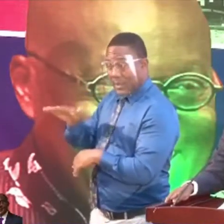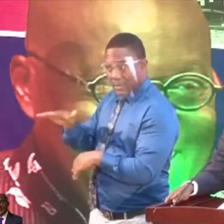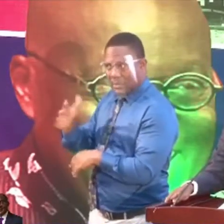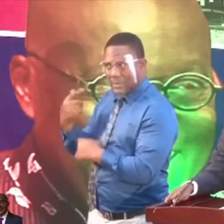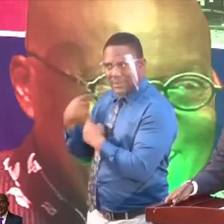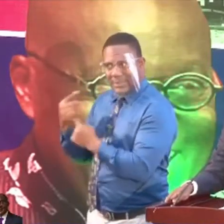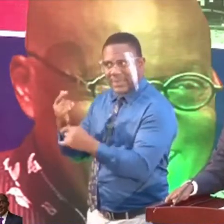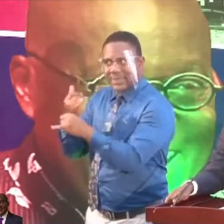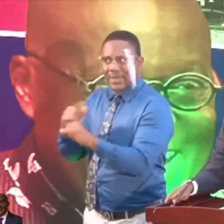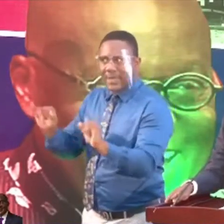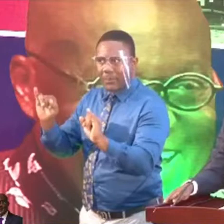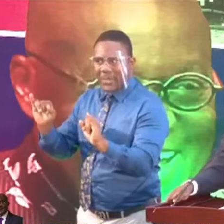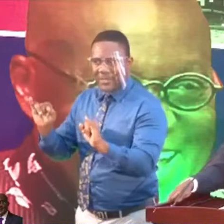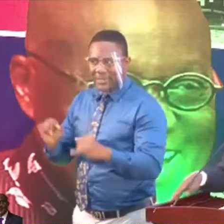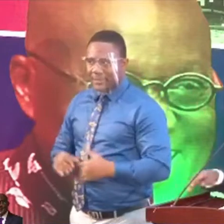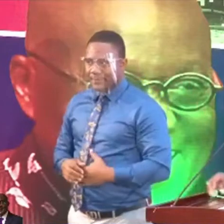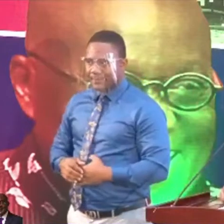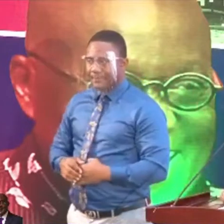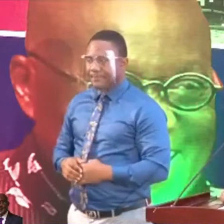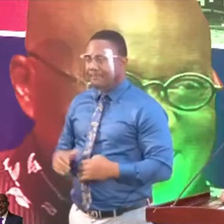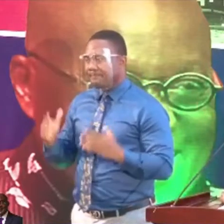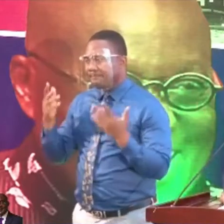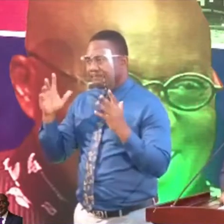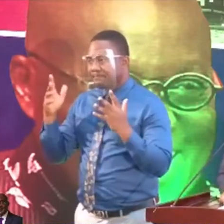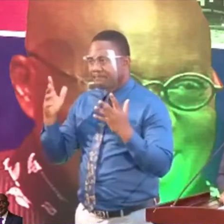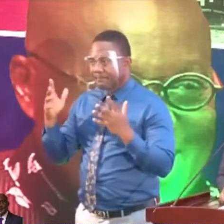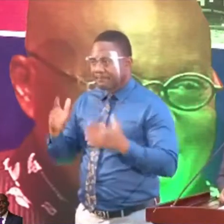since independence.